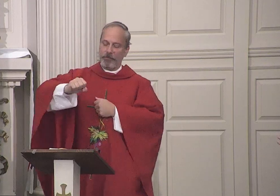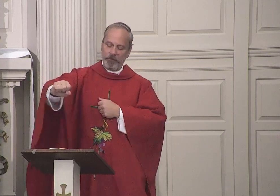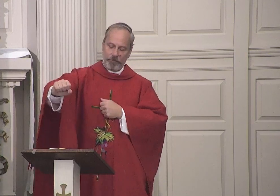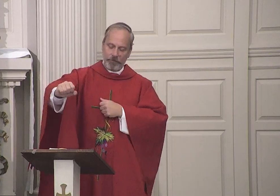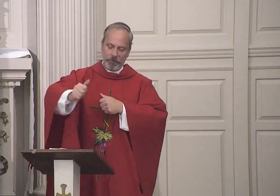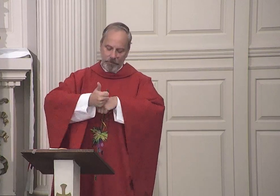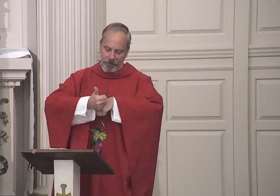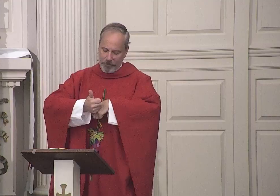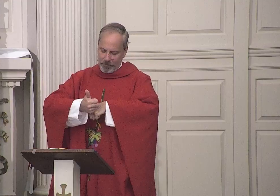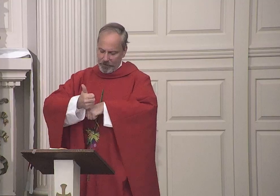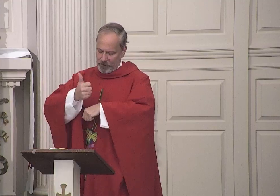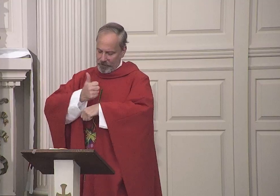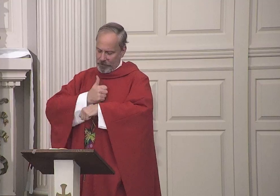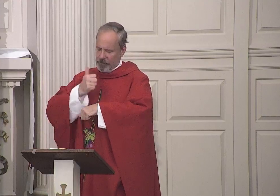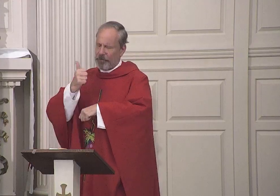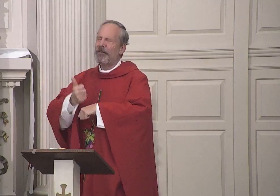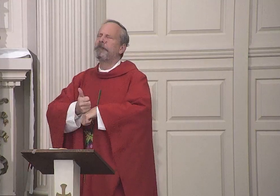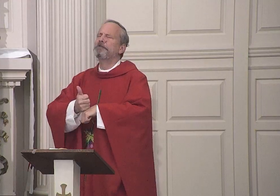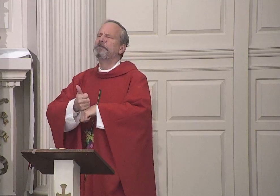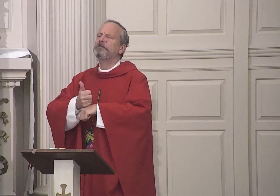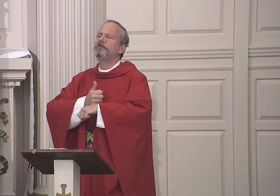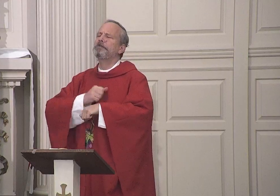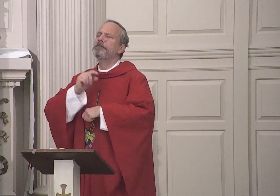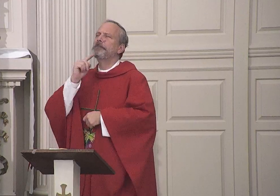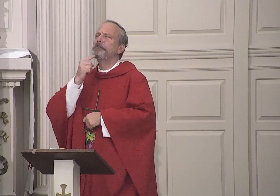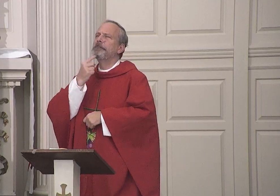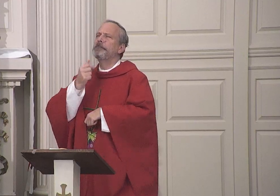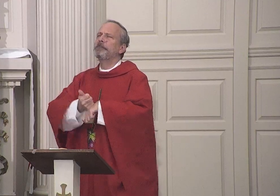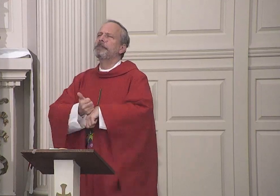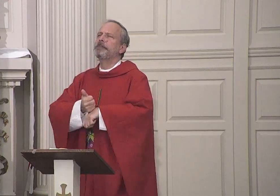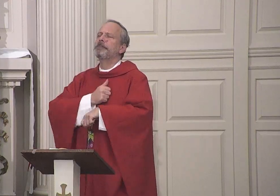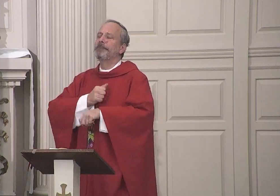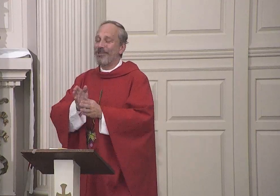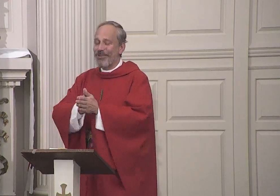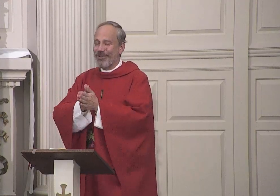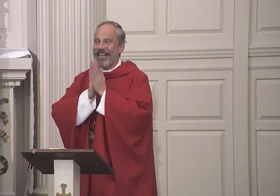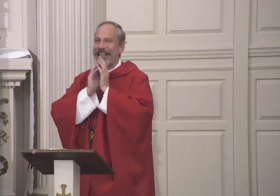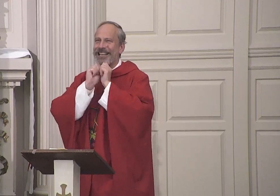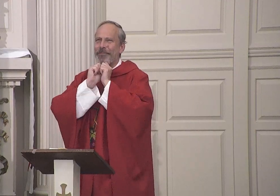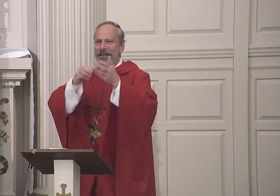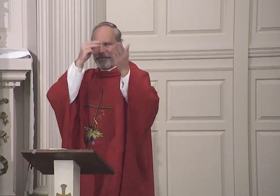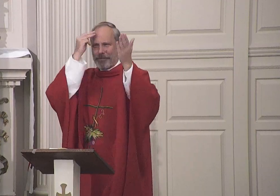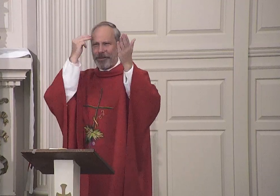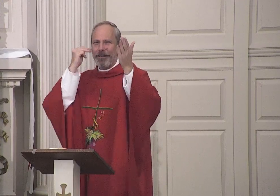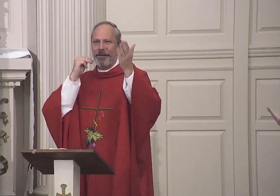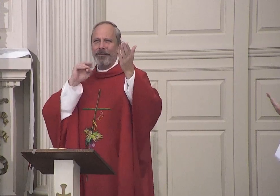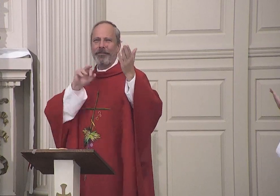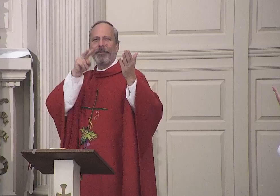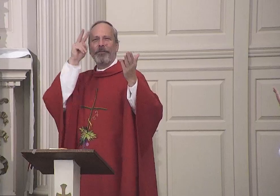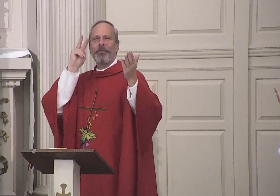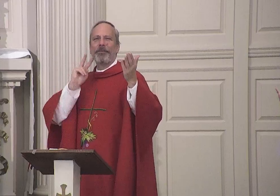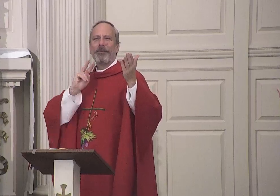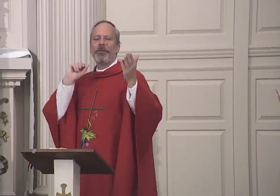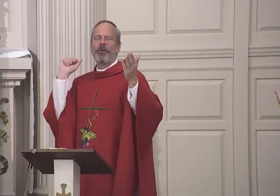in my thoughts and in my words, in what I have done and in what I have failed to do,